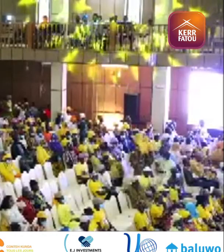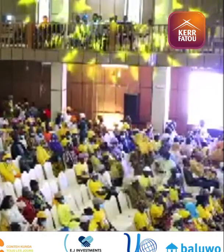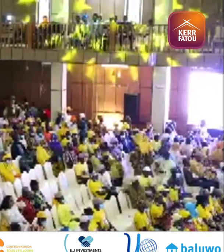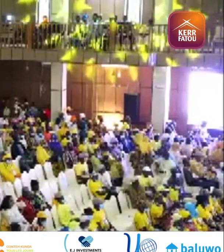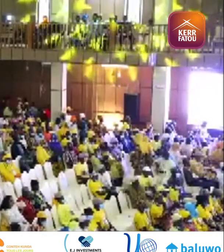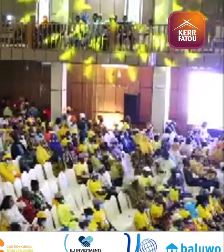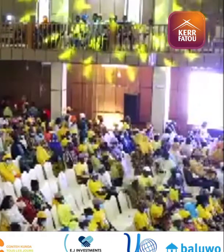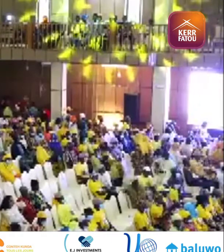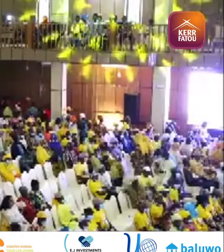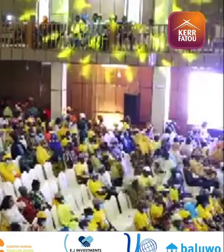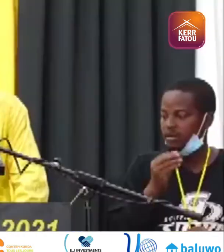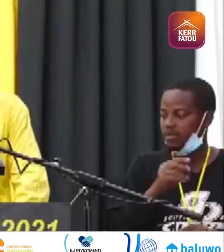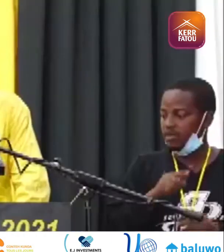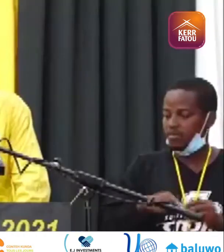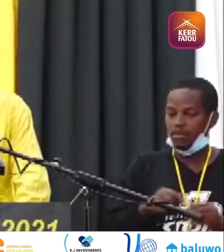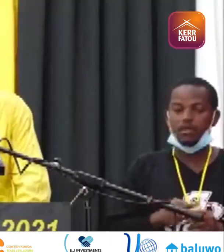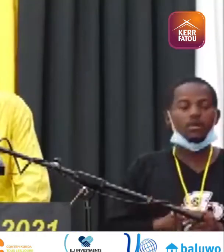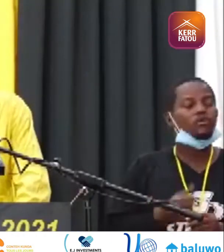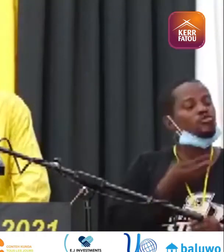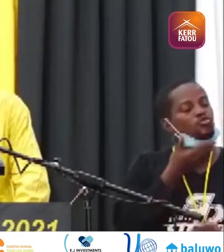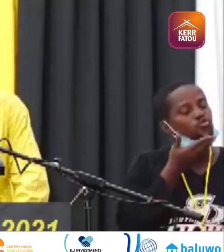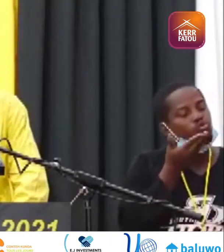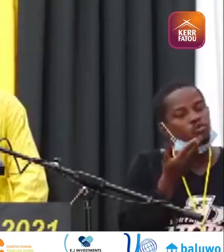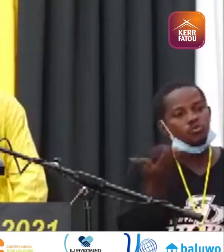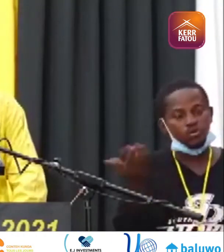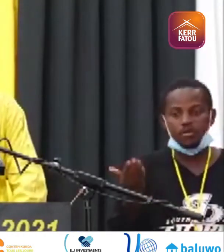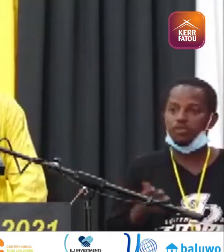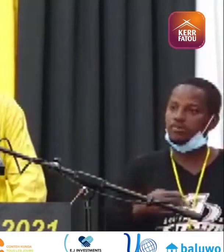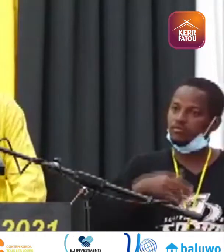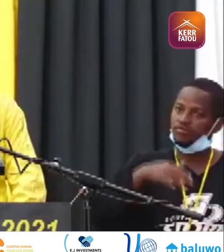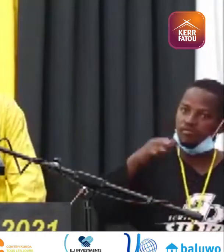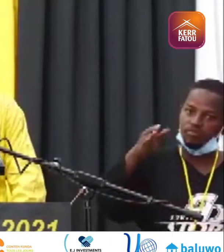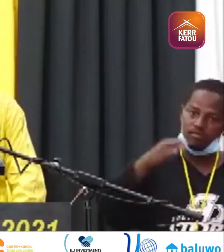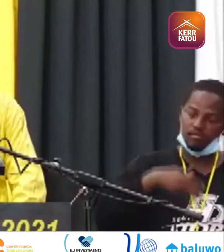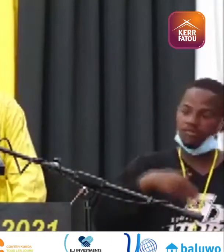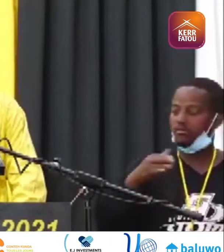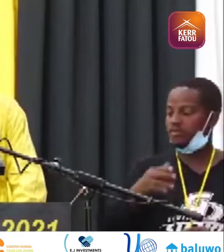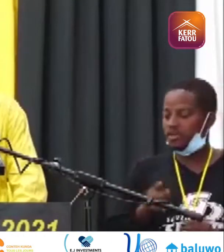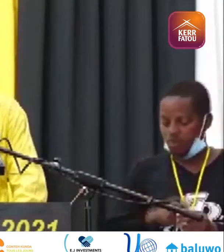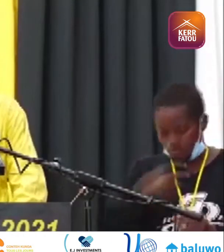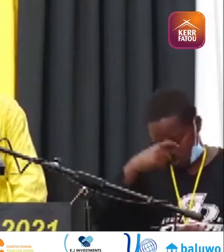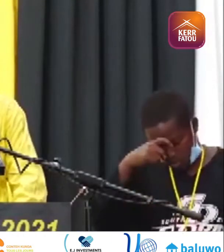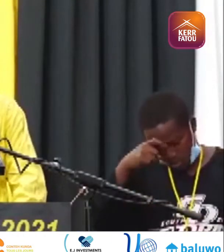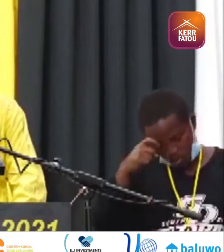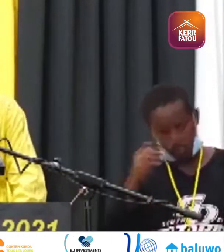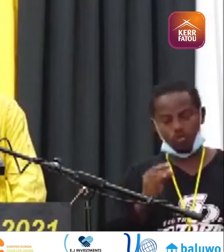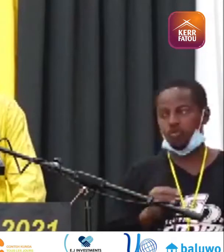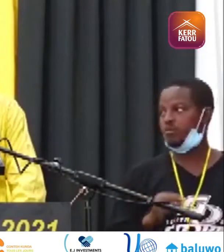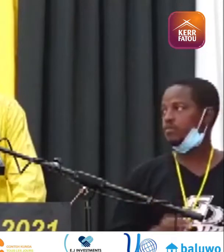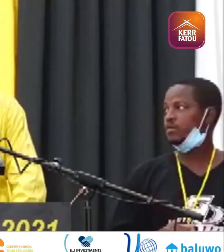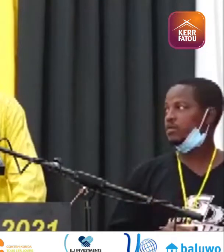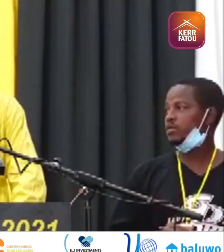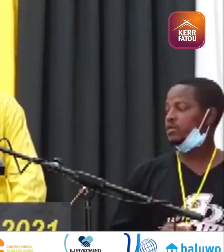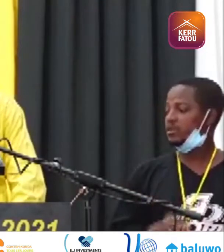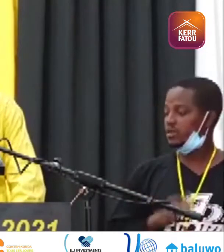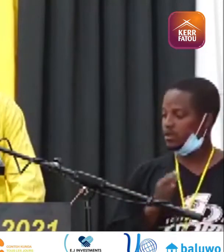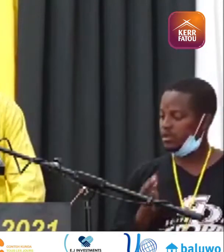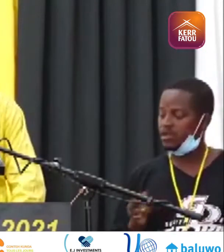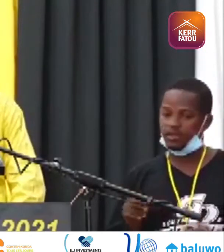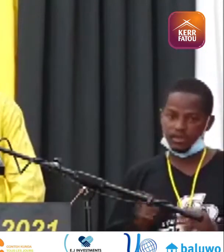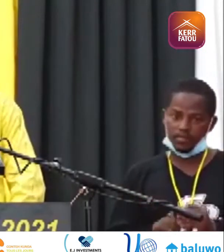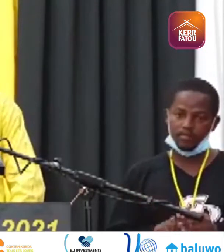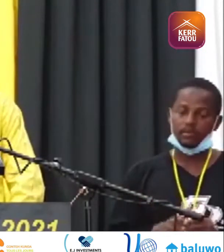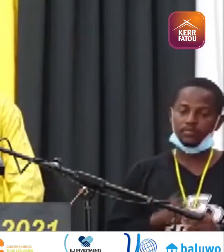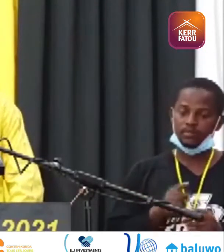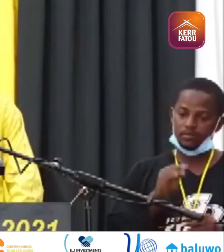fana di mimbe den nim fondin ke latana ni na nyala patio kono ye do ko min ke nyin santambila kabiru obota je no rong